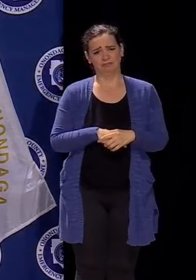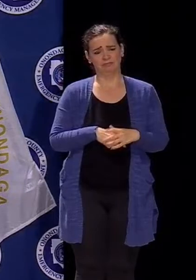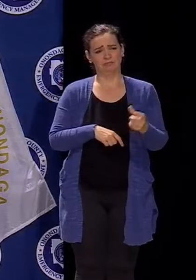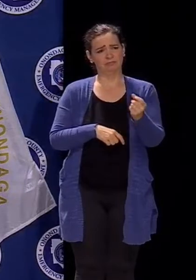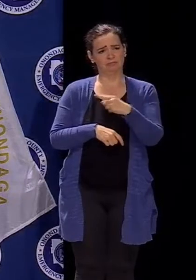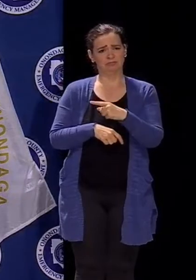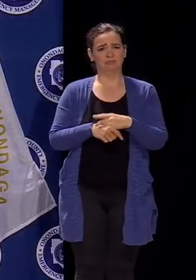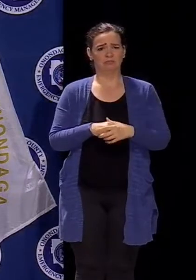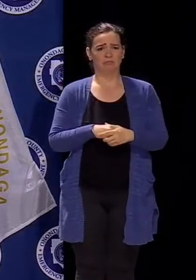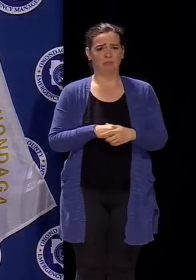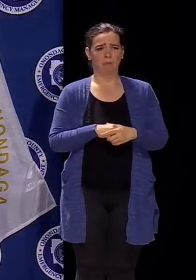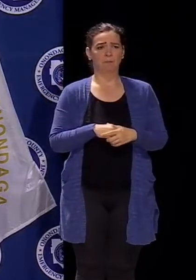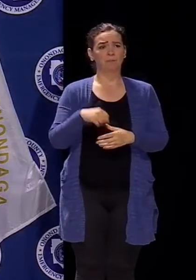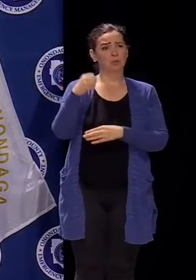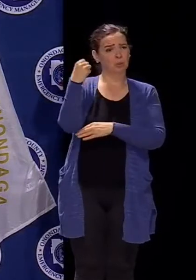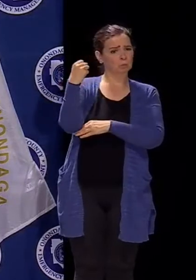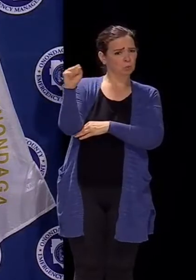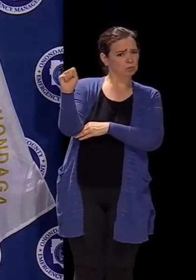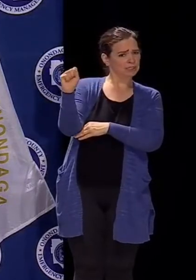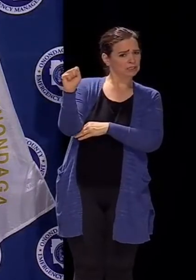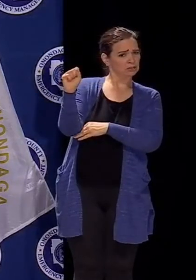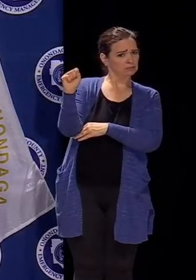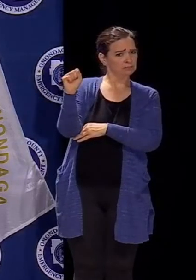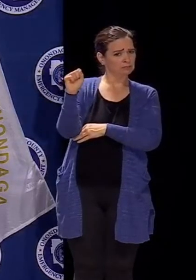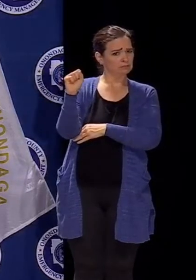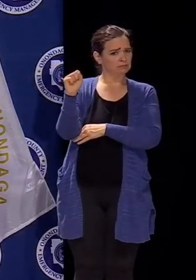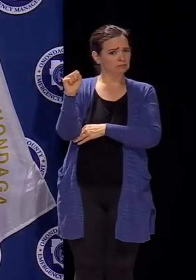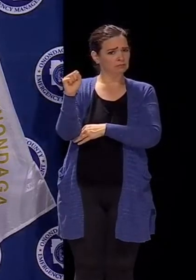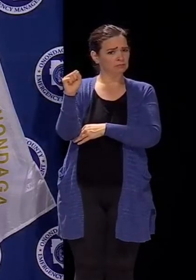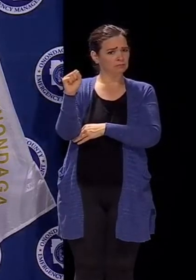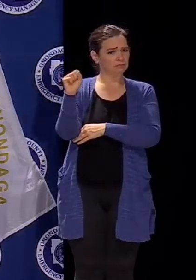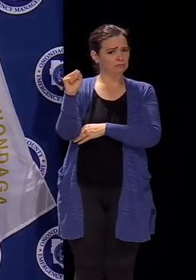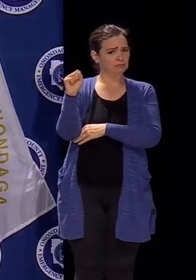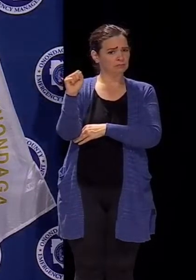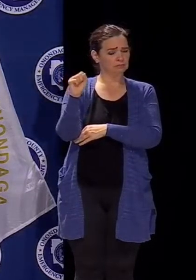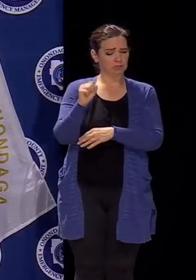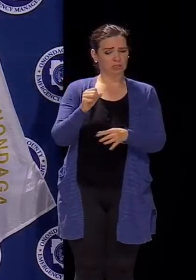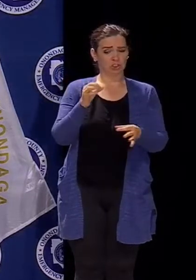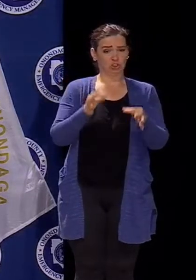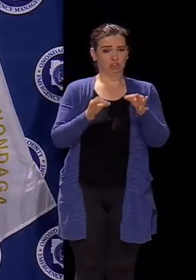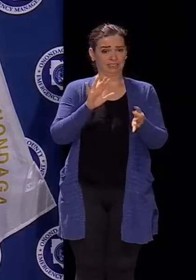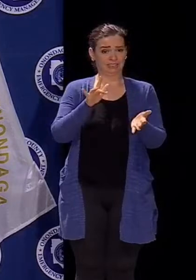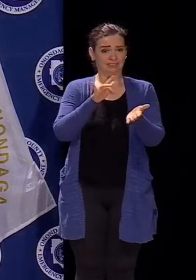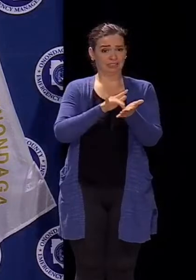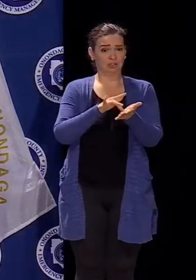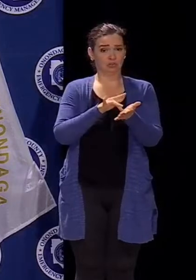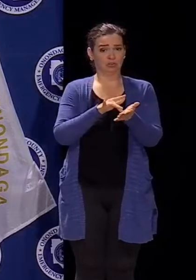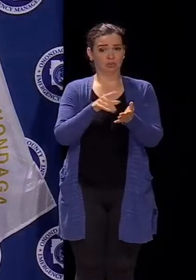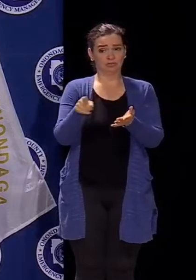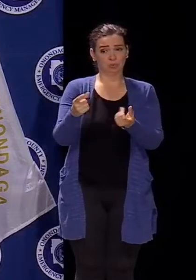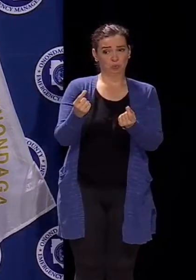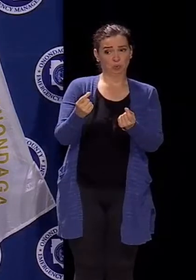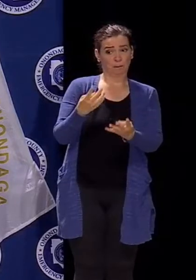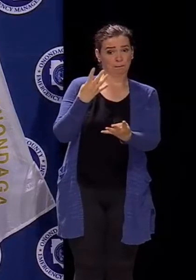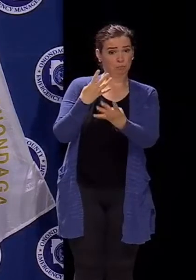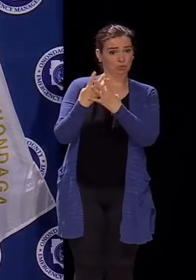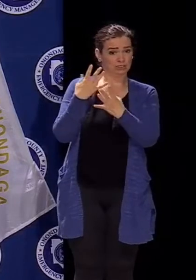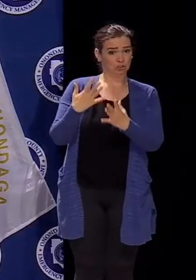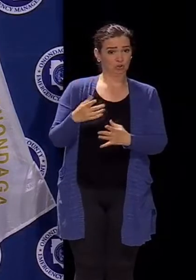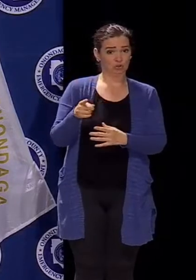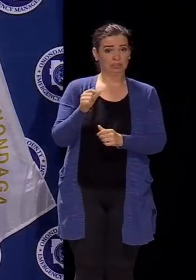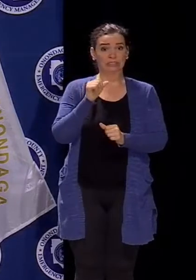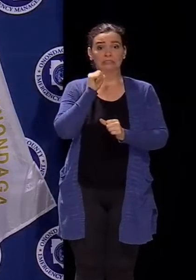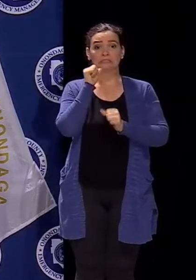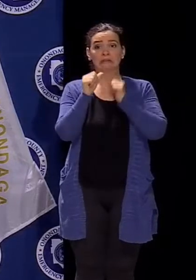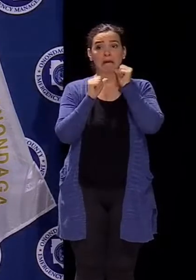because of the protests that the treatment at the Justice Center has changed for some of the prisoners there, that maybe they're being denied showers